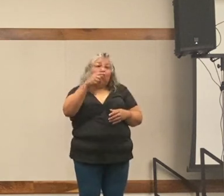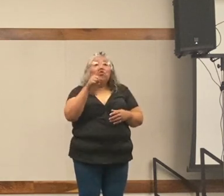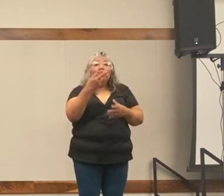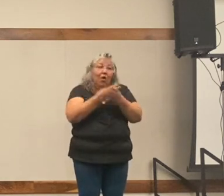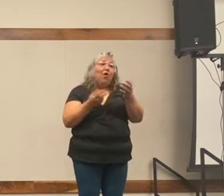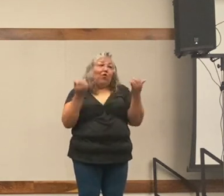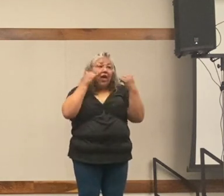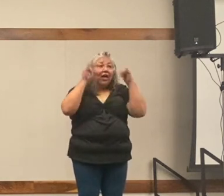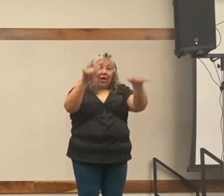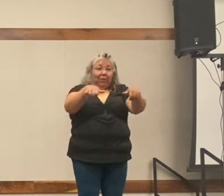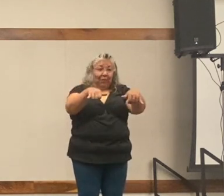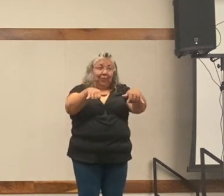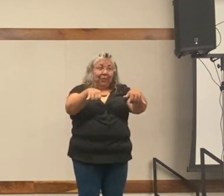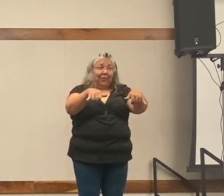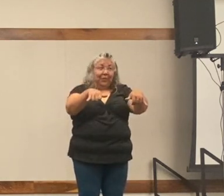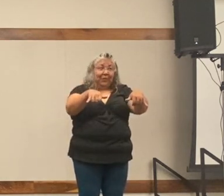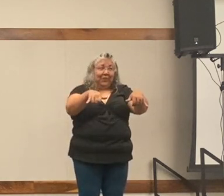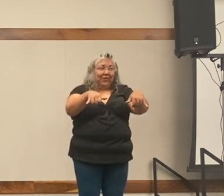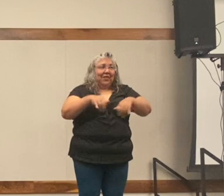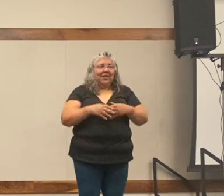up.